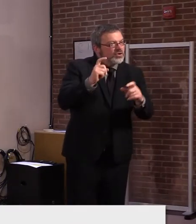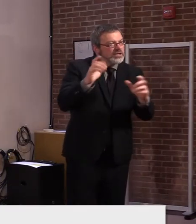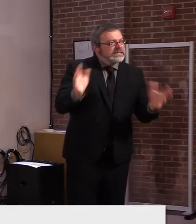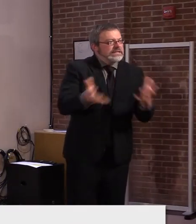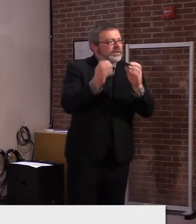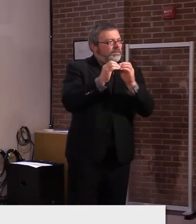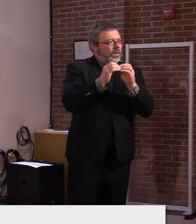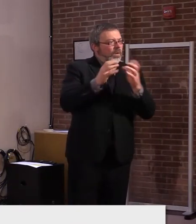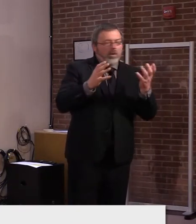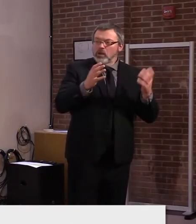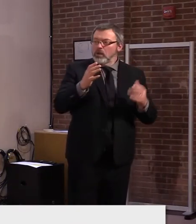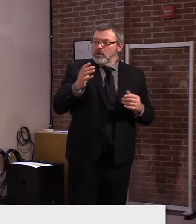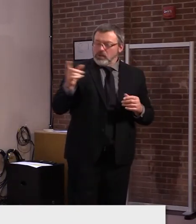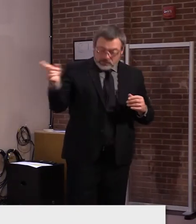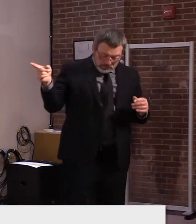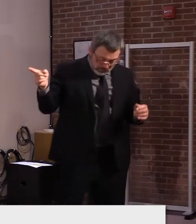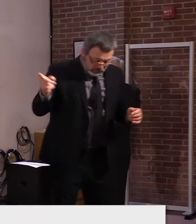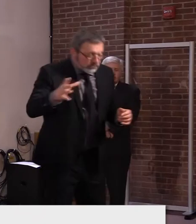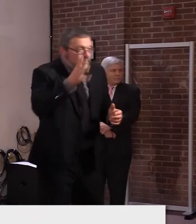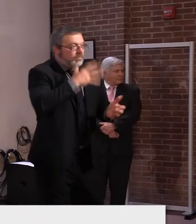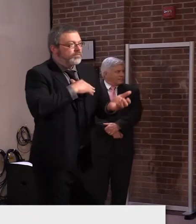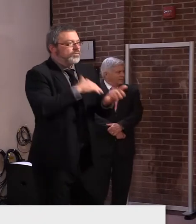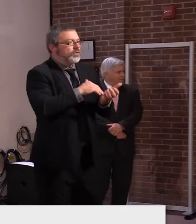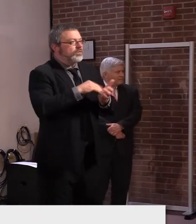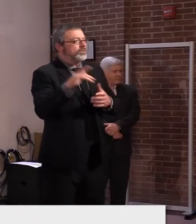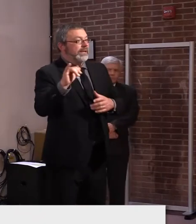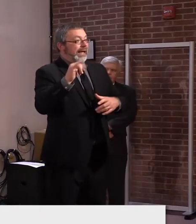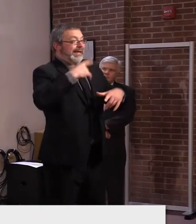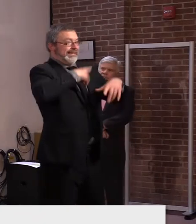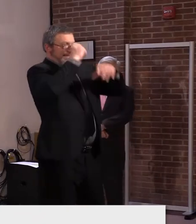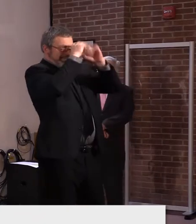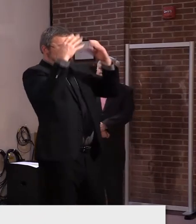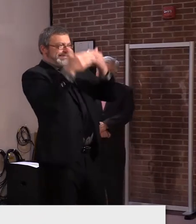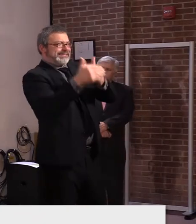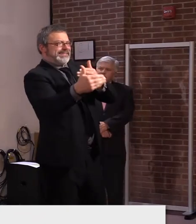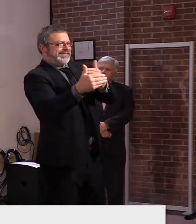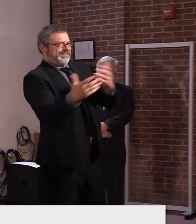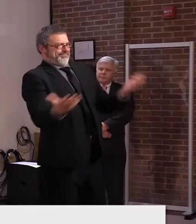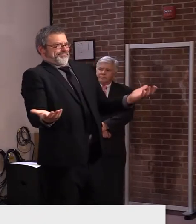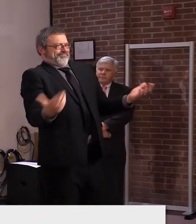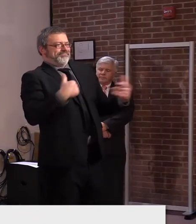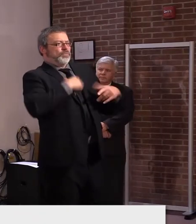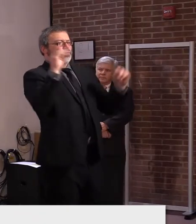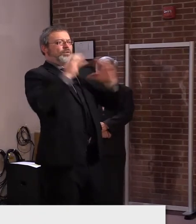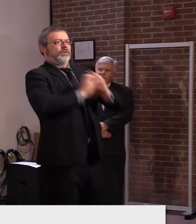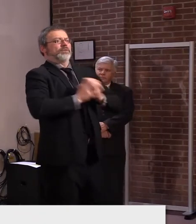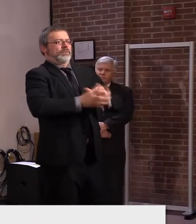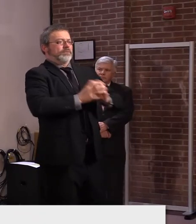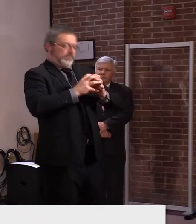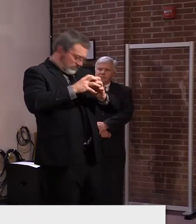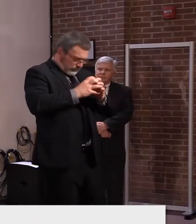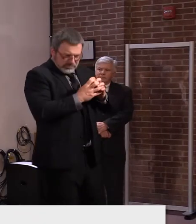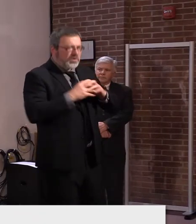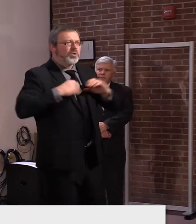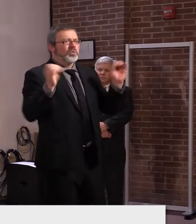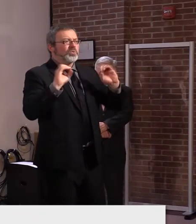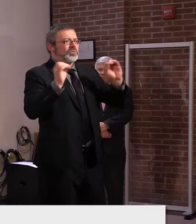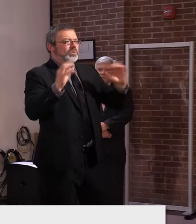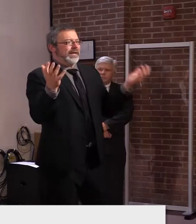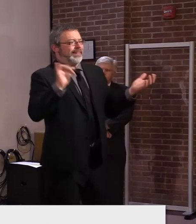I'd be lying if I told you I knew what was going to happen this winter, but what I think is going to happen is that given our high vaccination rate